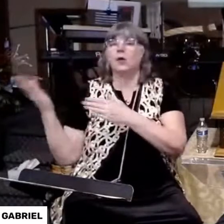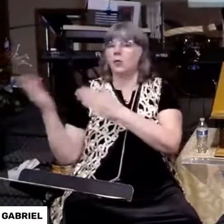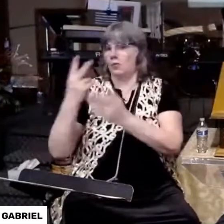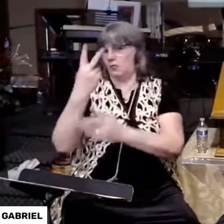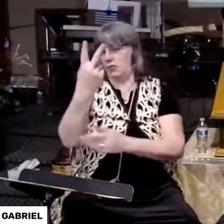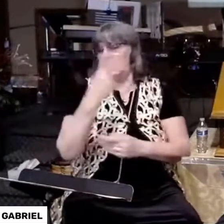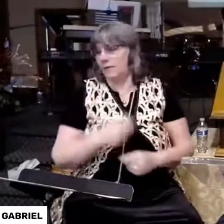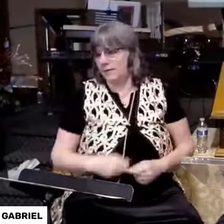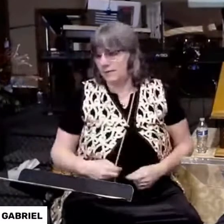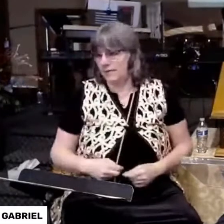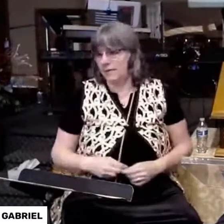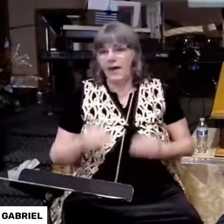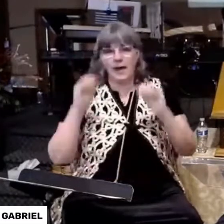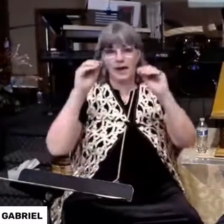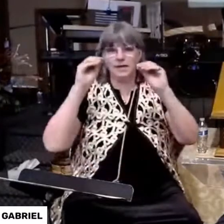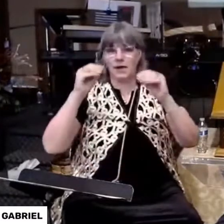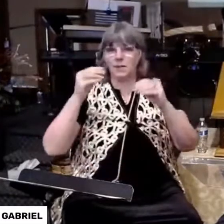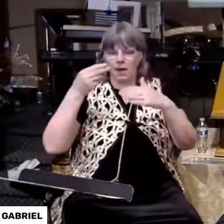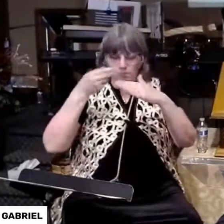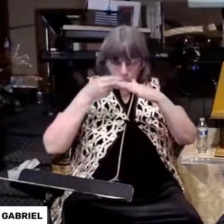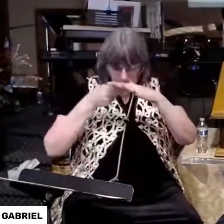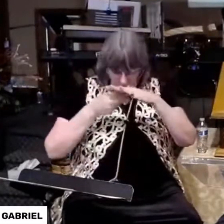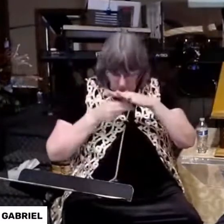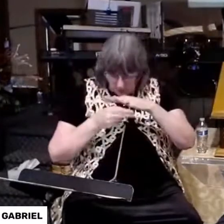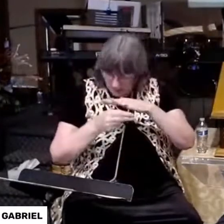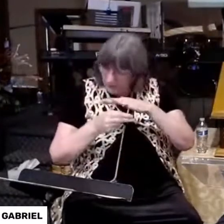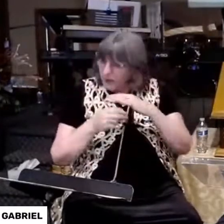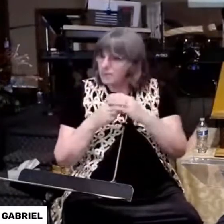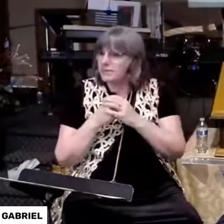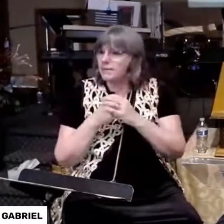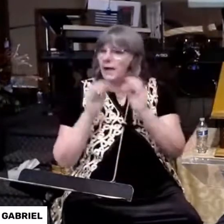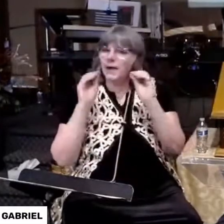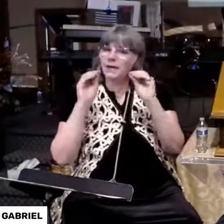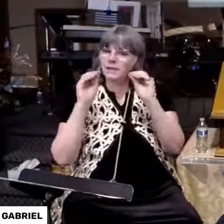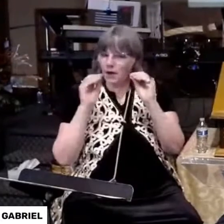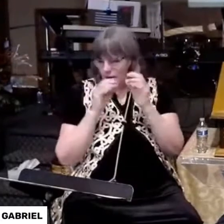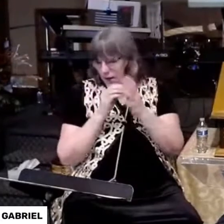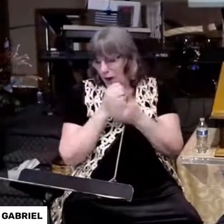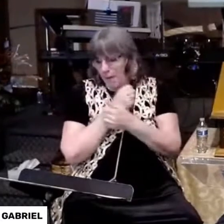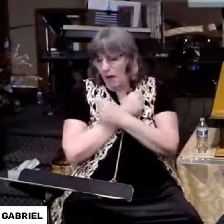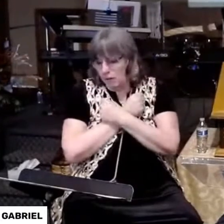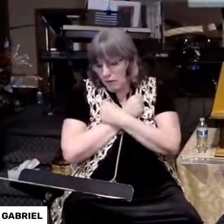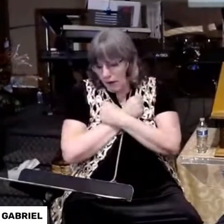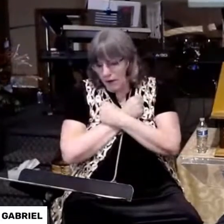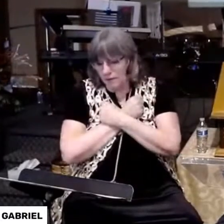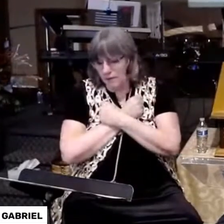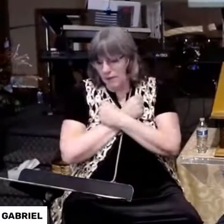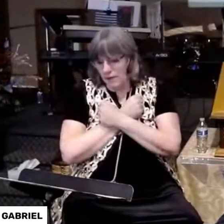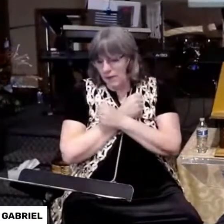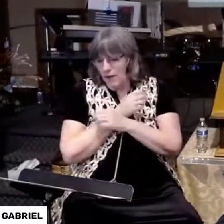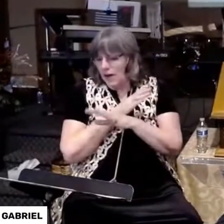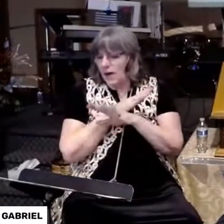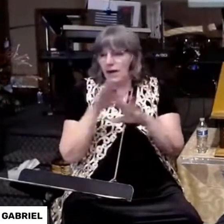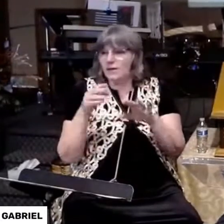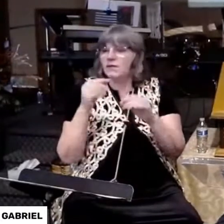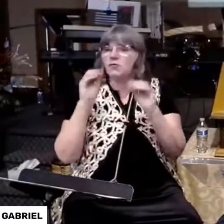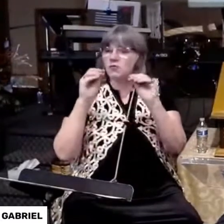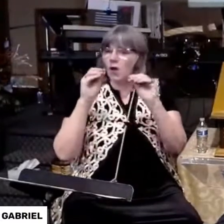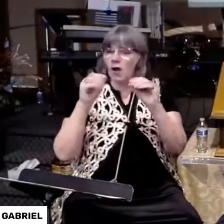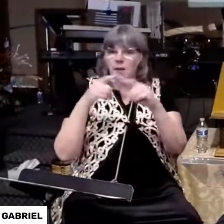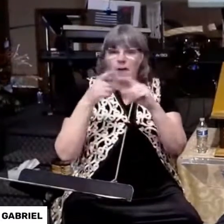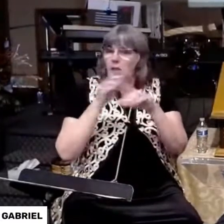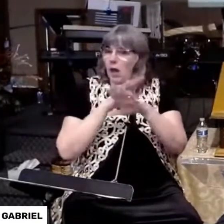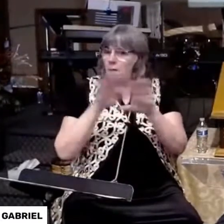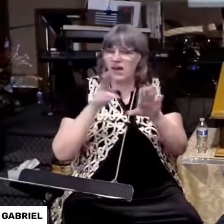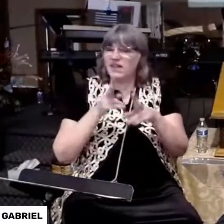meekness, humility, things which were not only relevant with the children of Israel in Egypt, but are very relevant